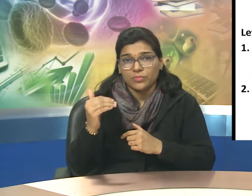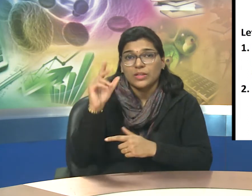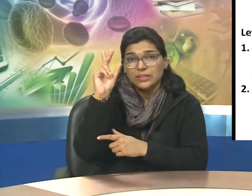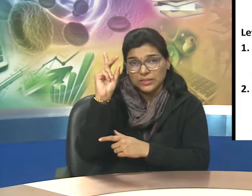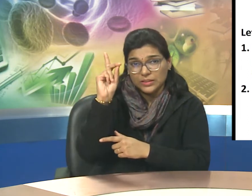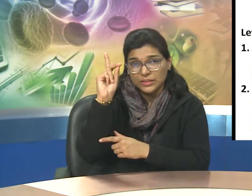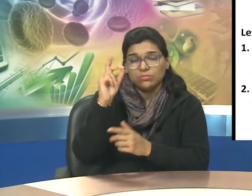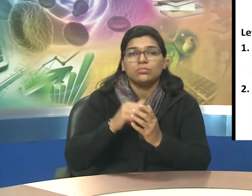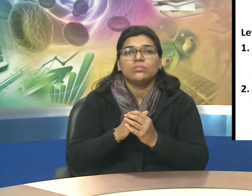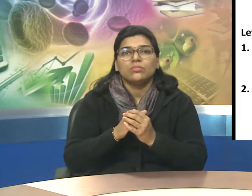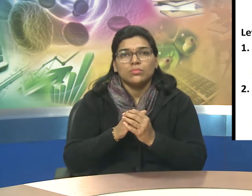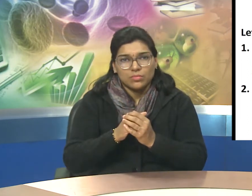the second